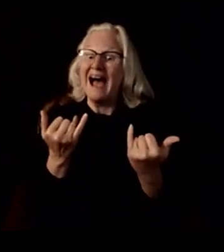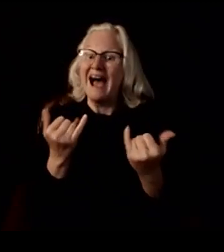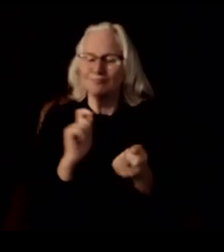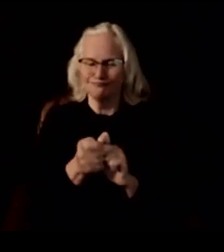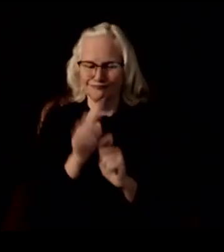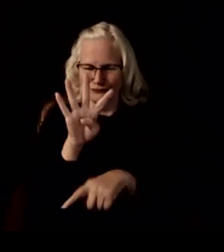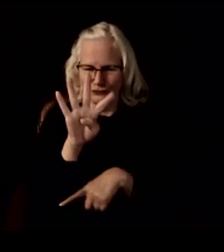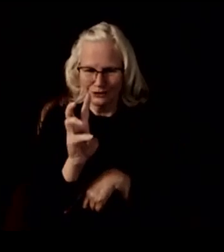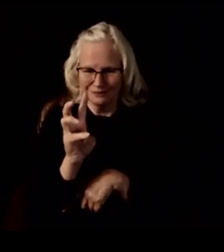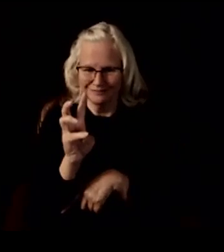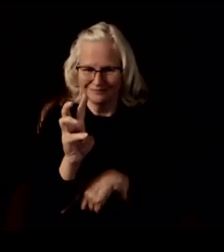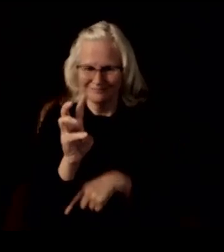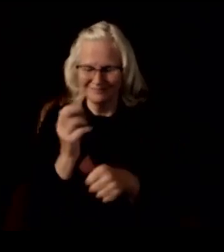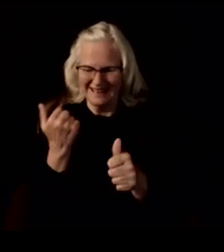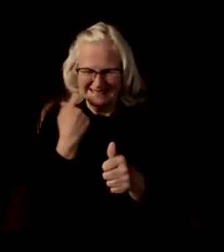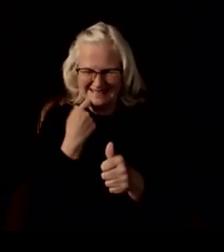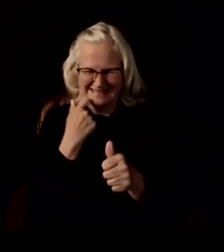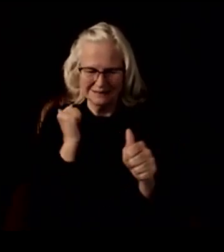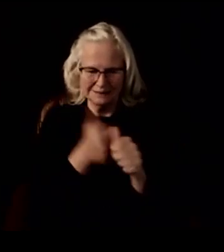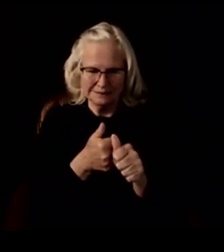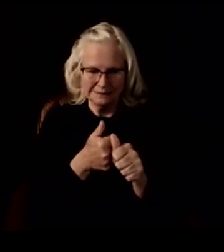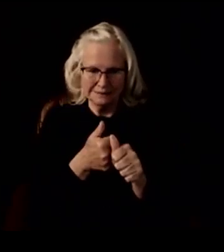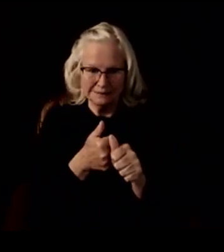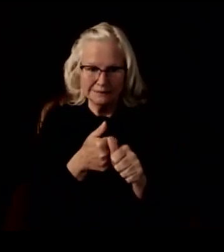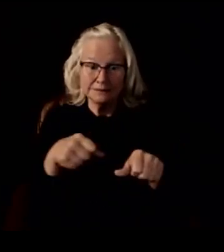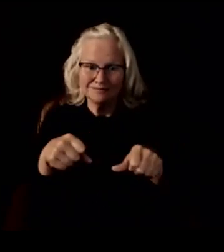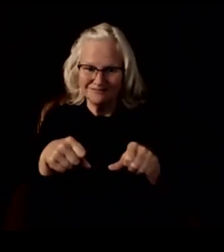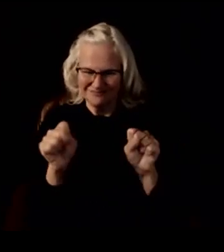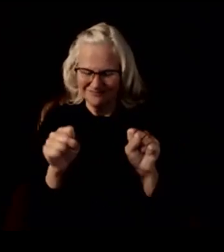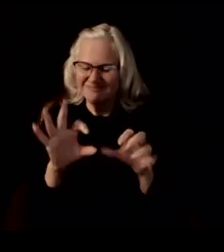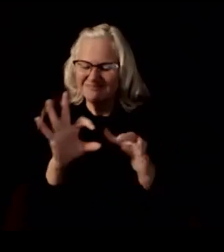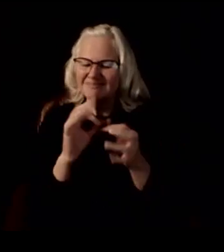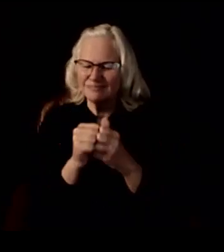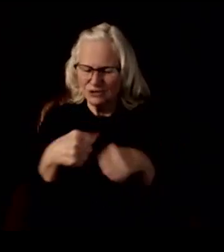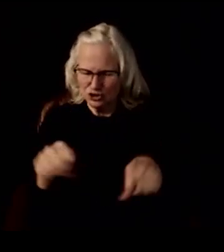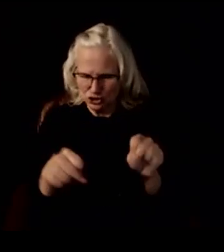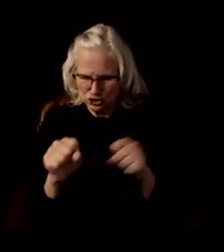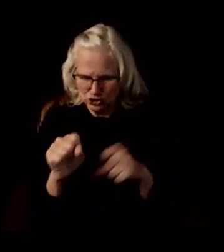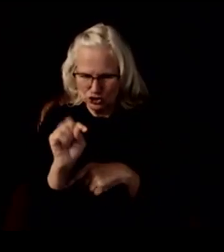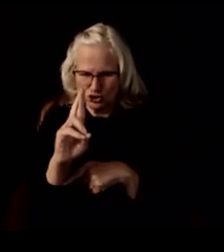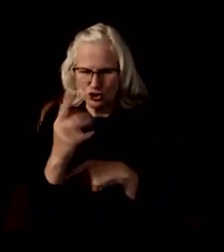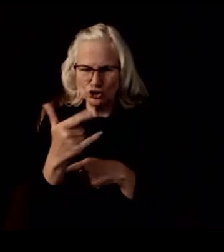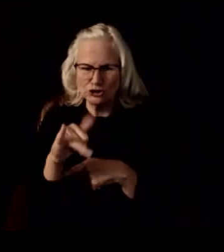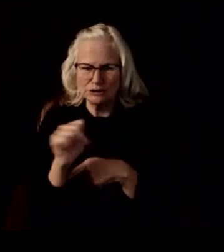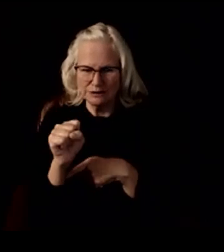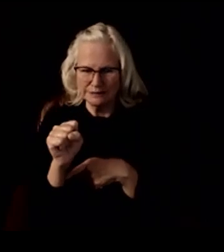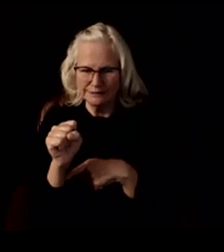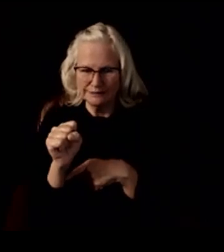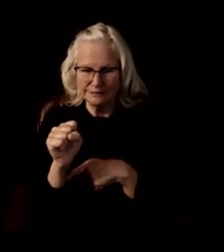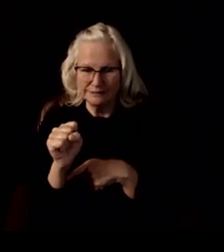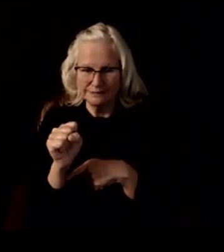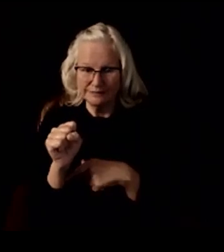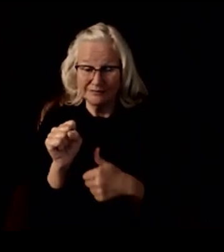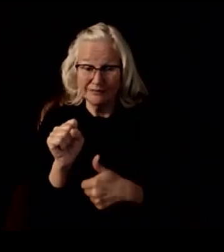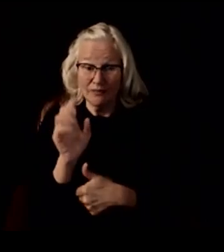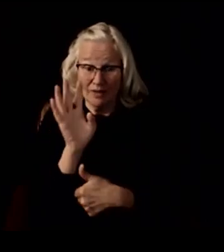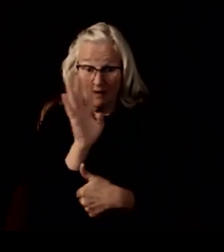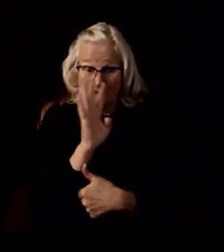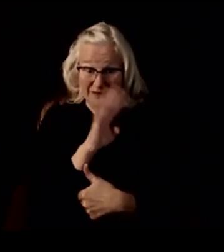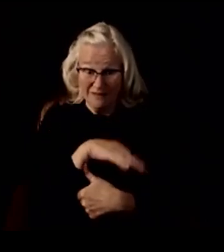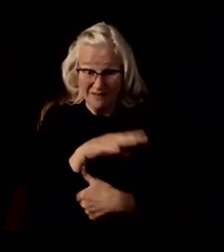clarify, with Sturgis, we're at 46 cases now, and the secondary cases are not included in that number.